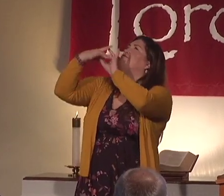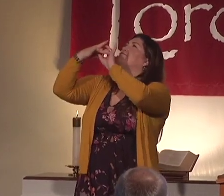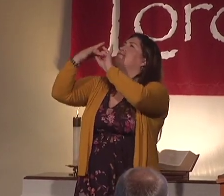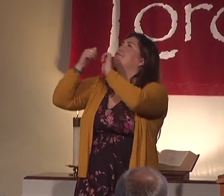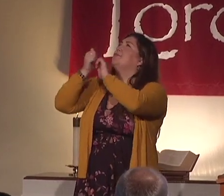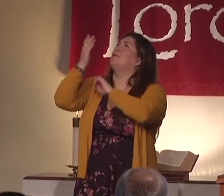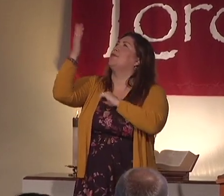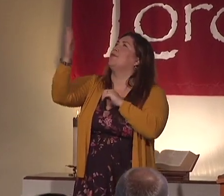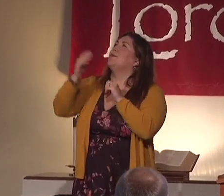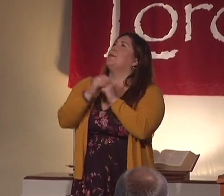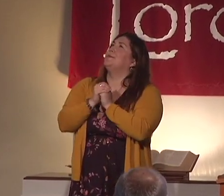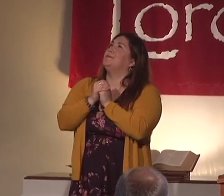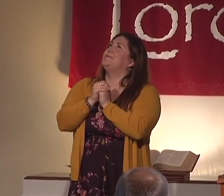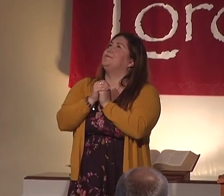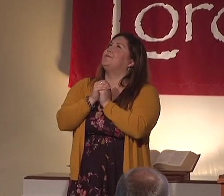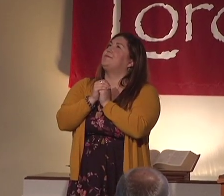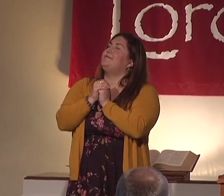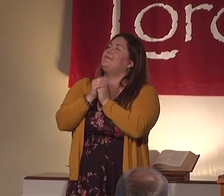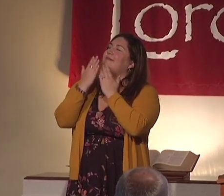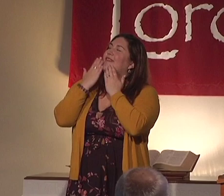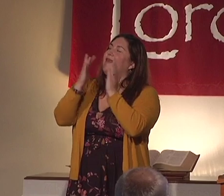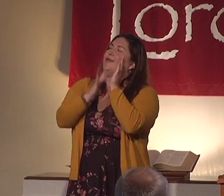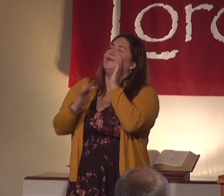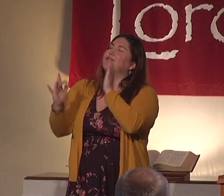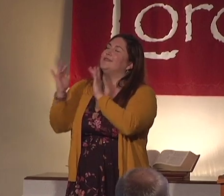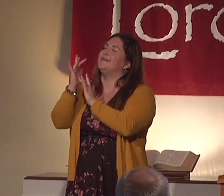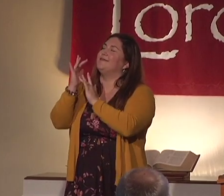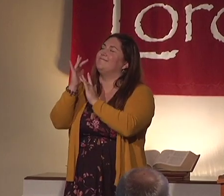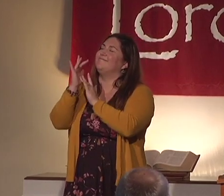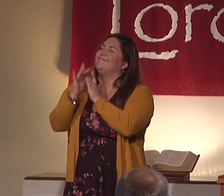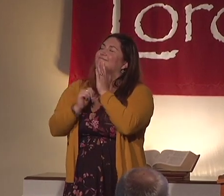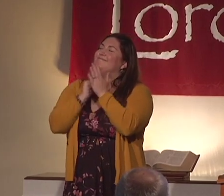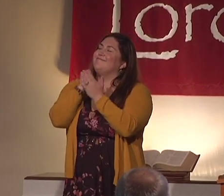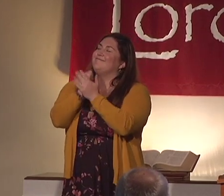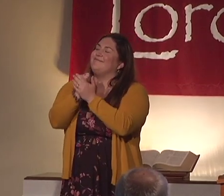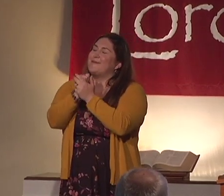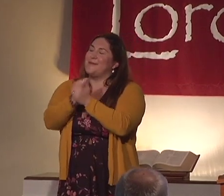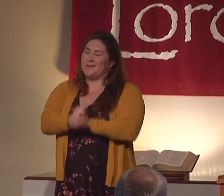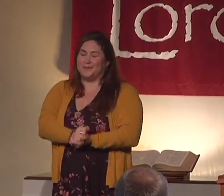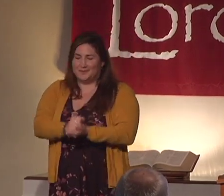would find a way to be in a relationship with you. And we thank you, Jesus. Amen.